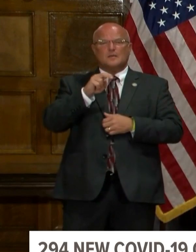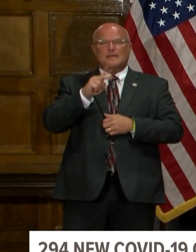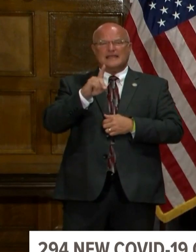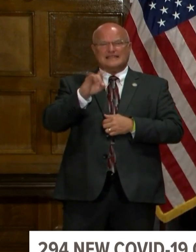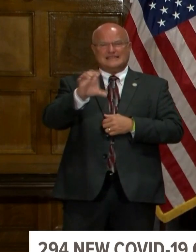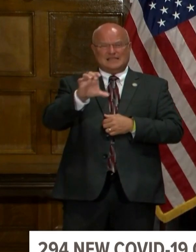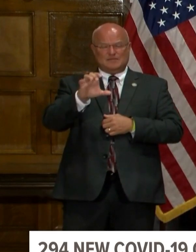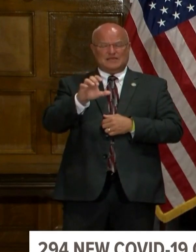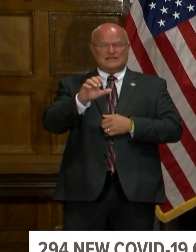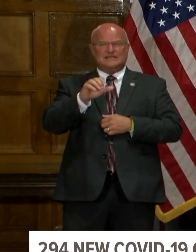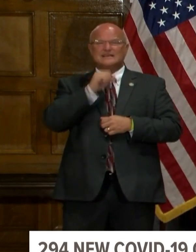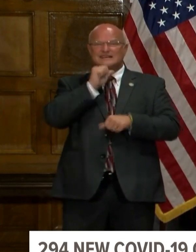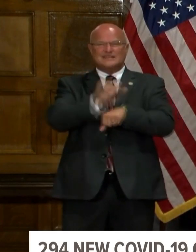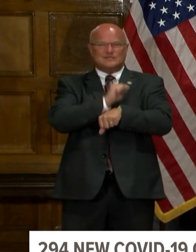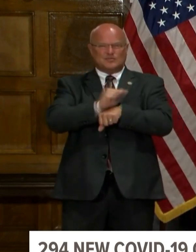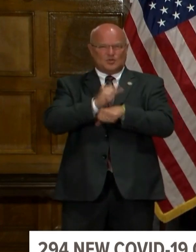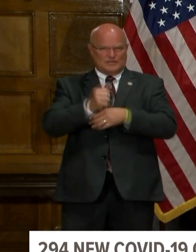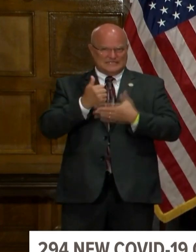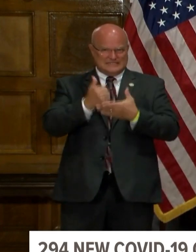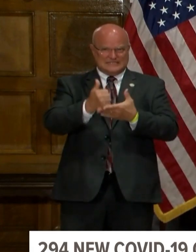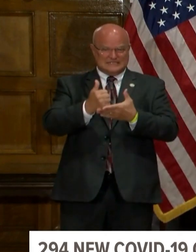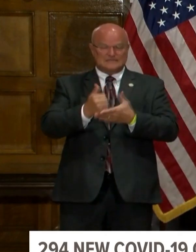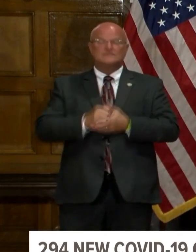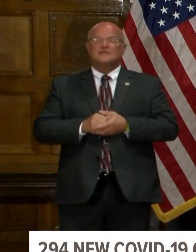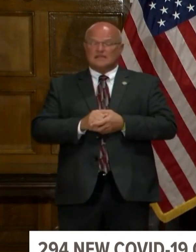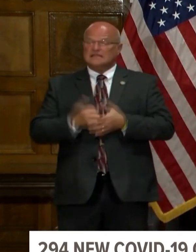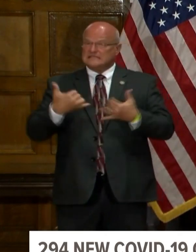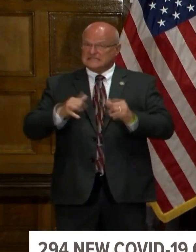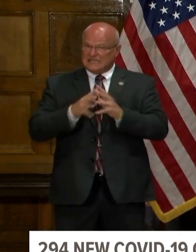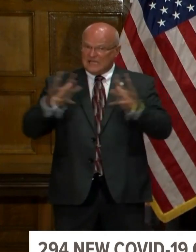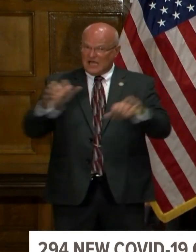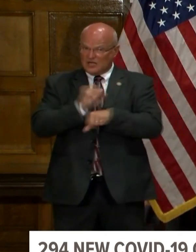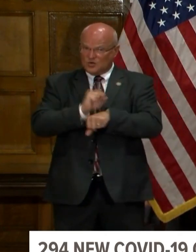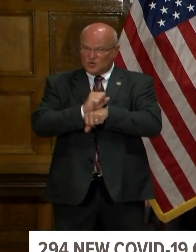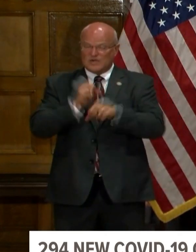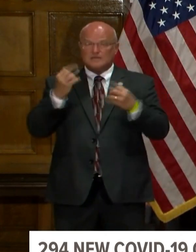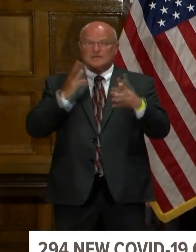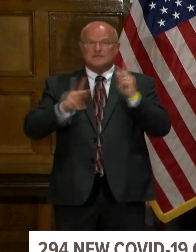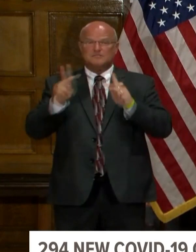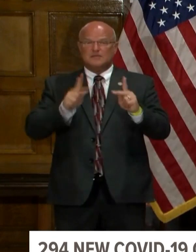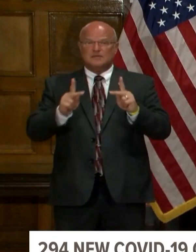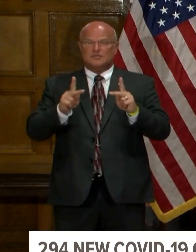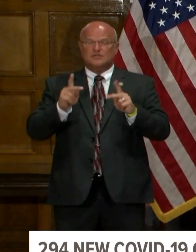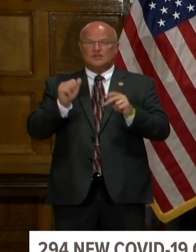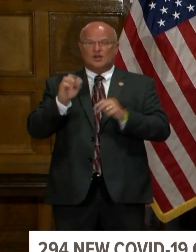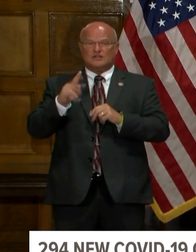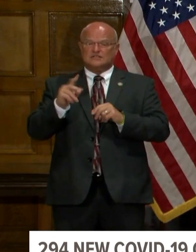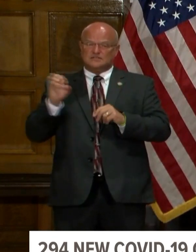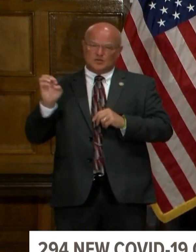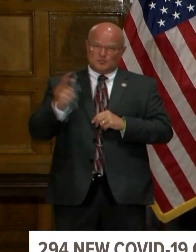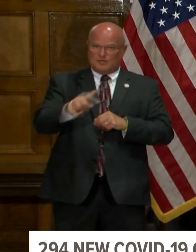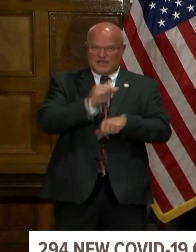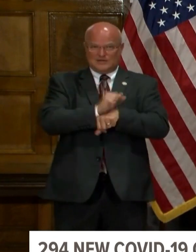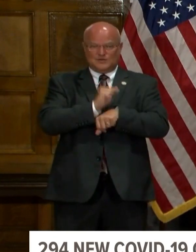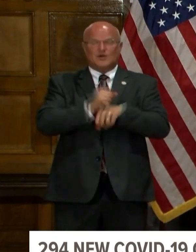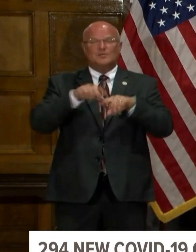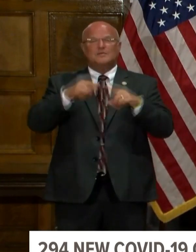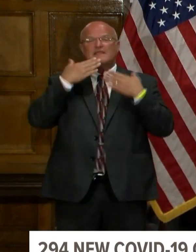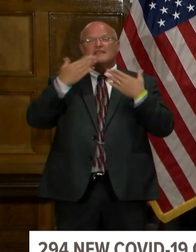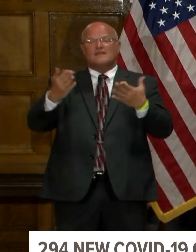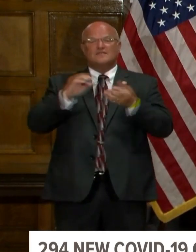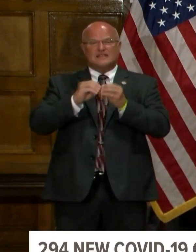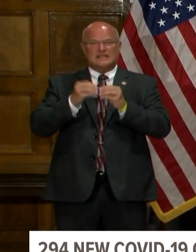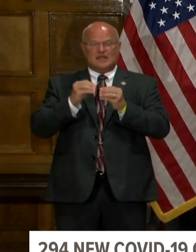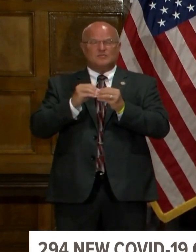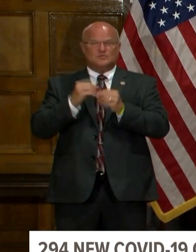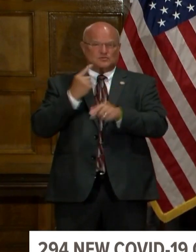are seeing those numbers go in the right direction. Still have a lot of work to do and a lot of Arkansans to get back to work, but I'm thankful for those numbers going in the